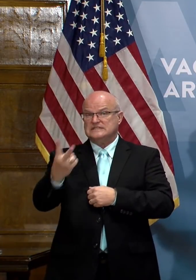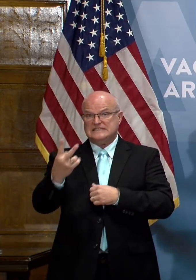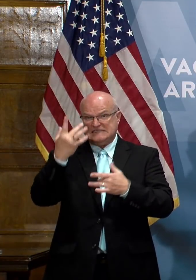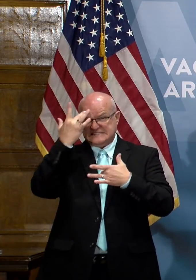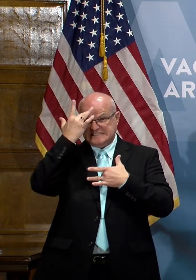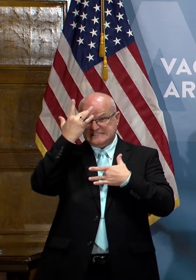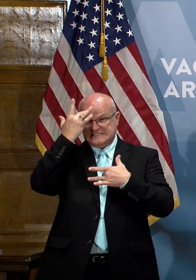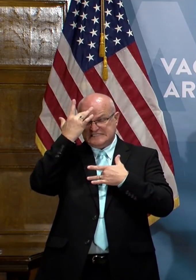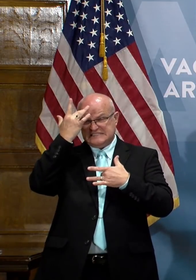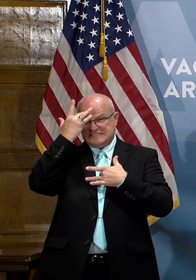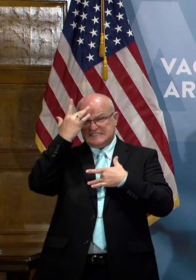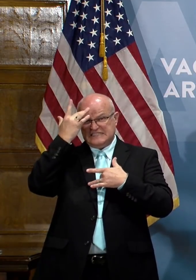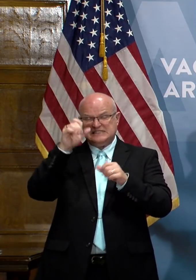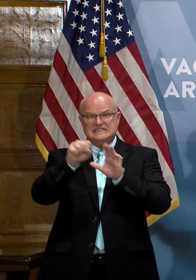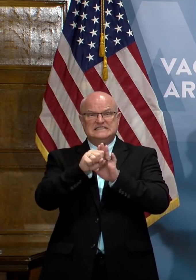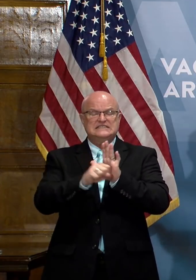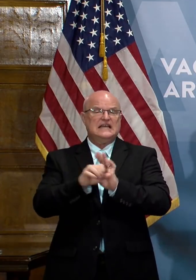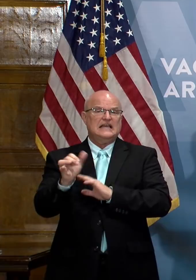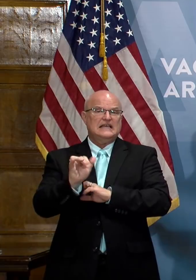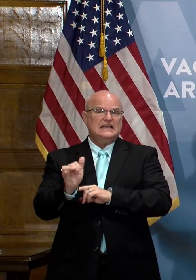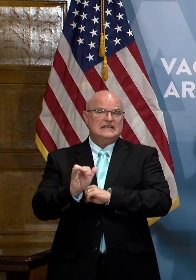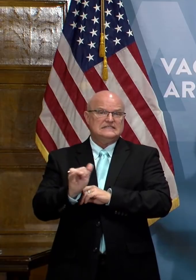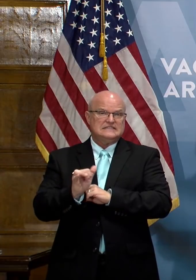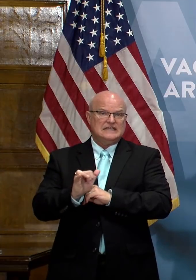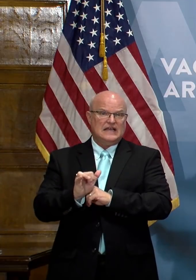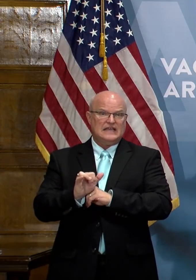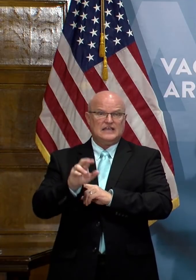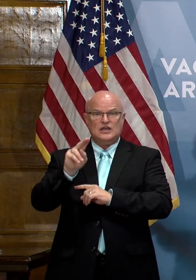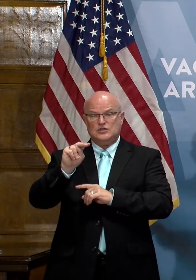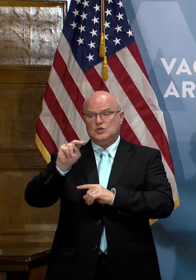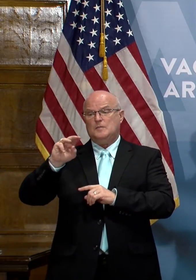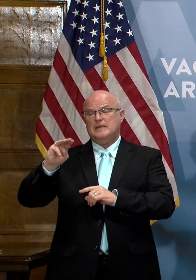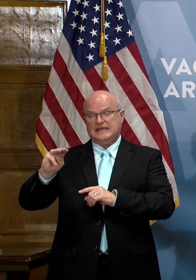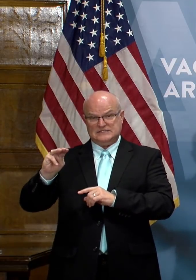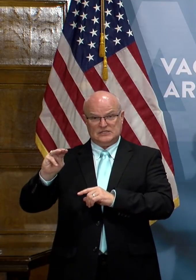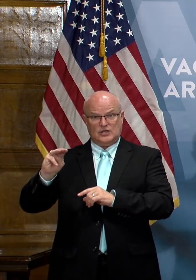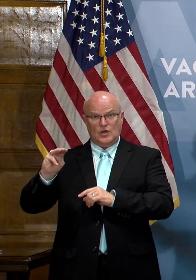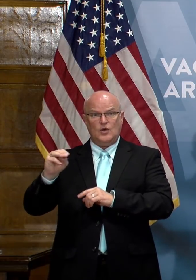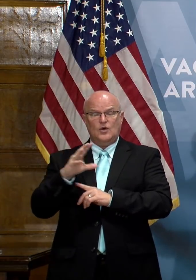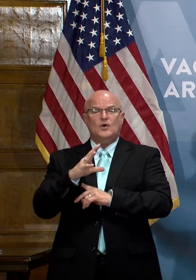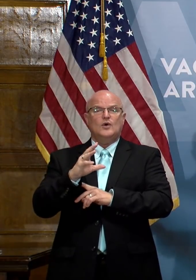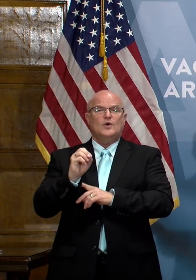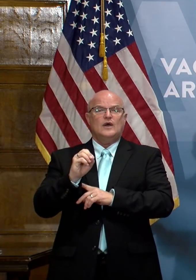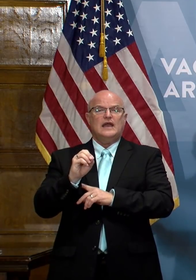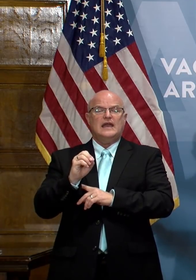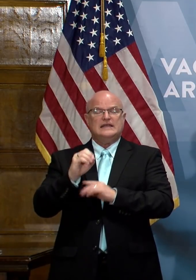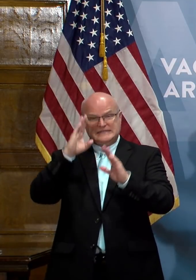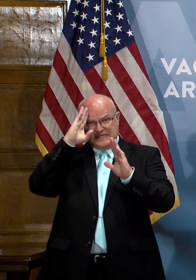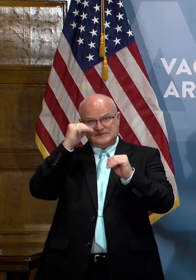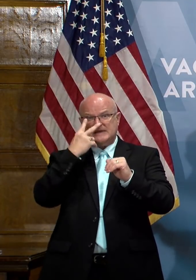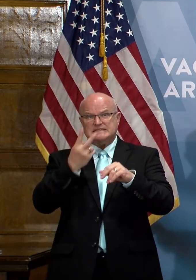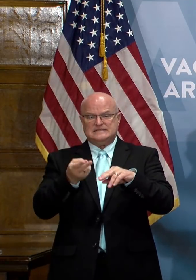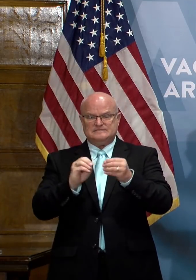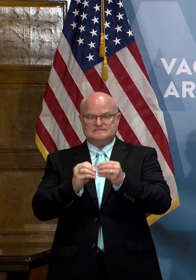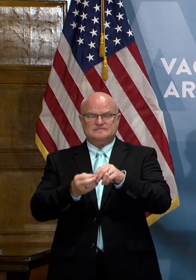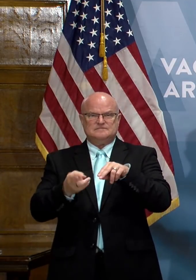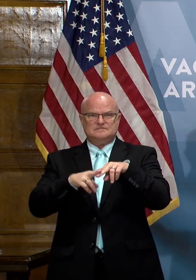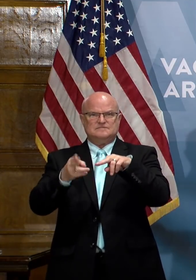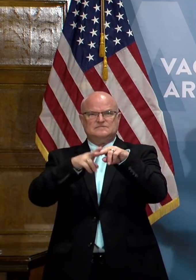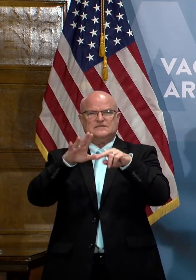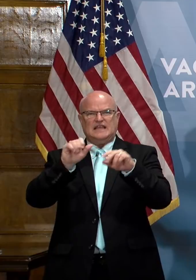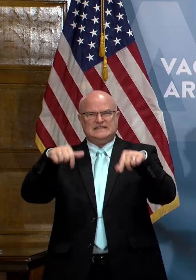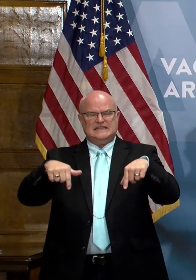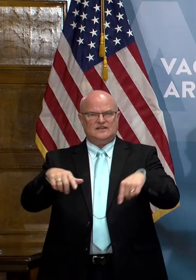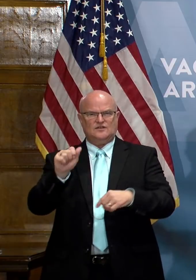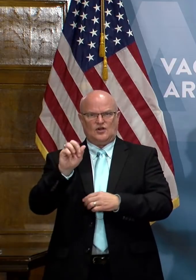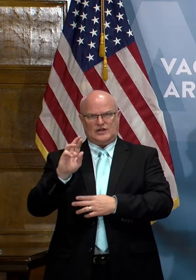disease in states like New Mexico, and we expect to see increased number of cases here